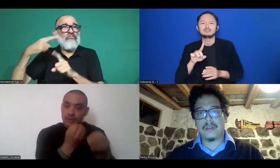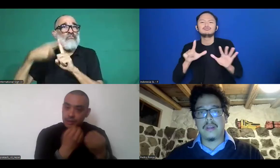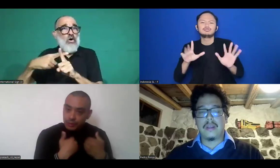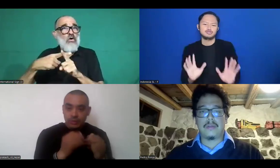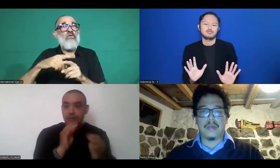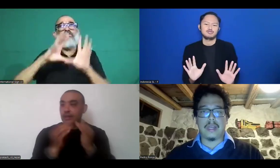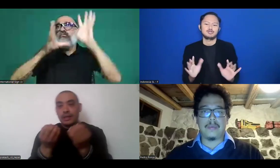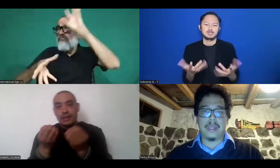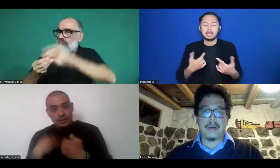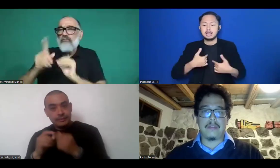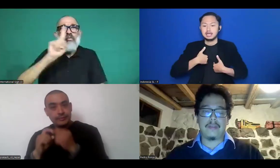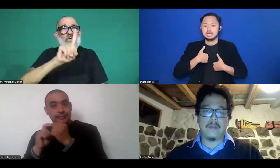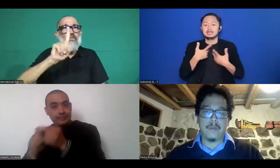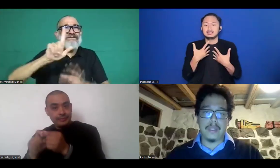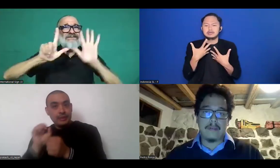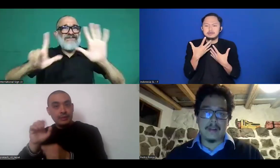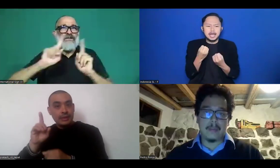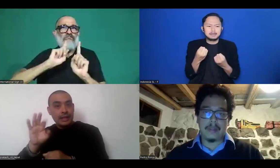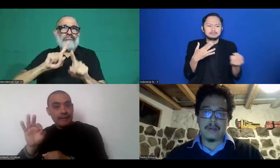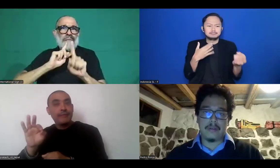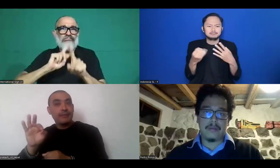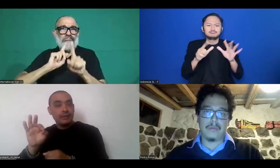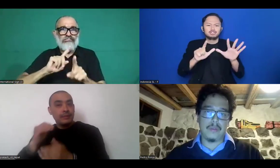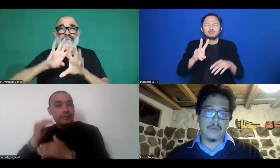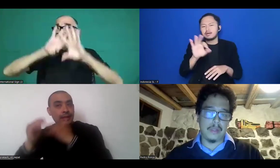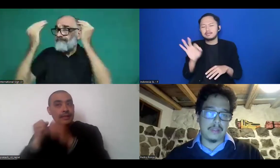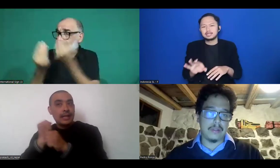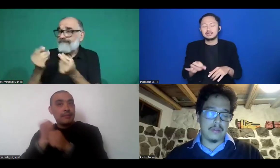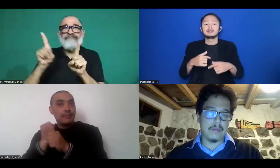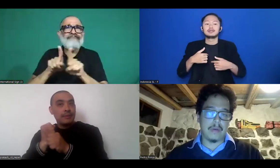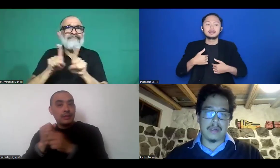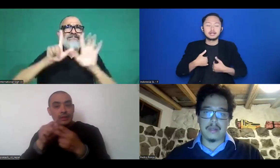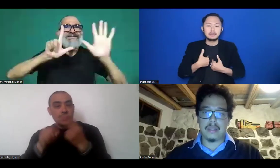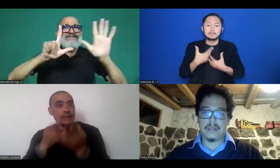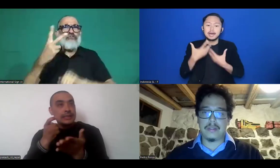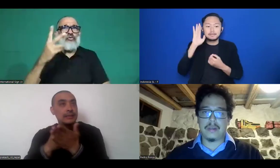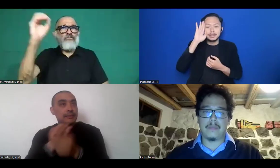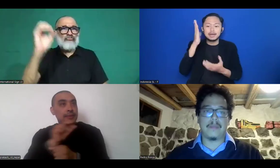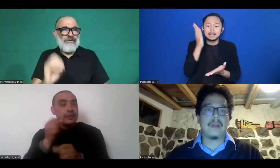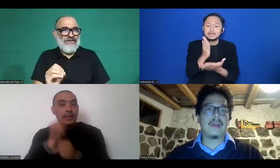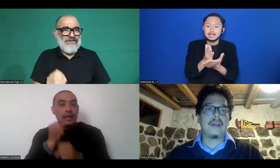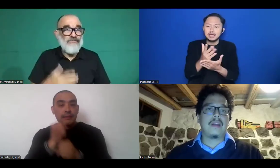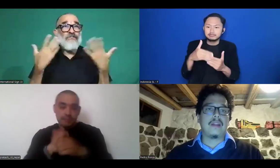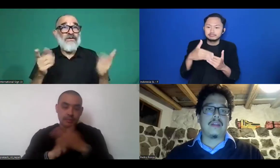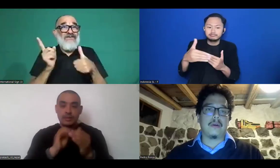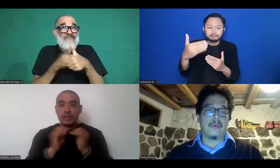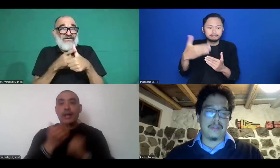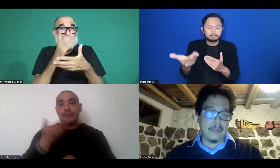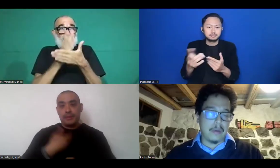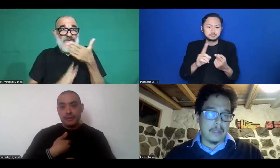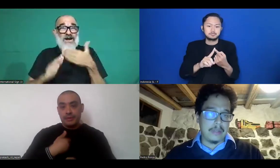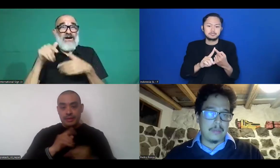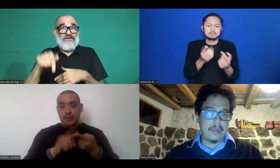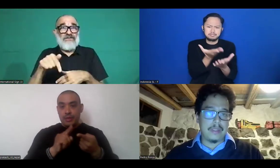suggestions to help DRF inform the development of two new policies. One is the